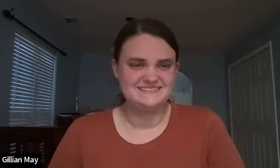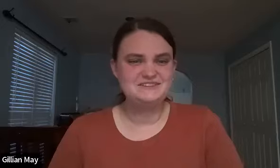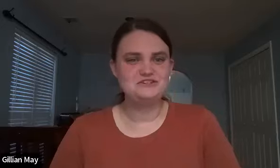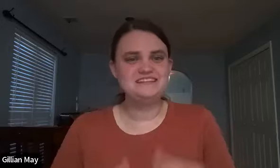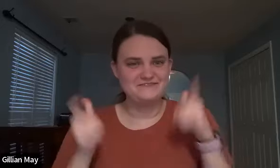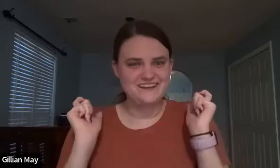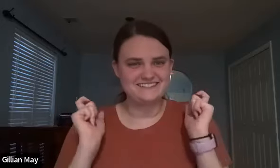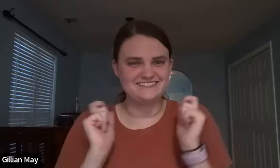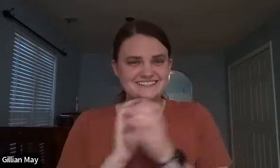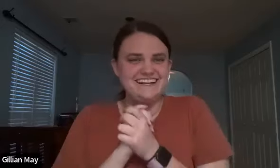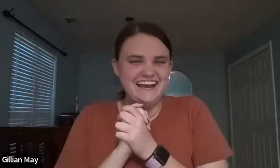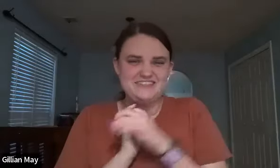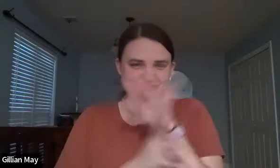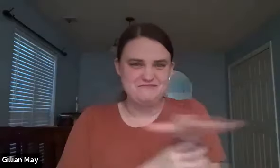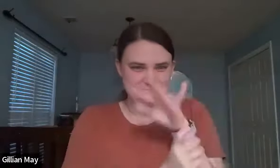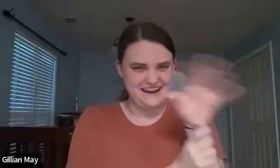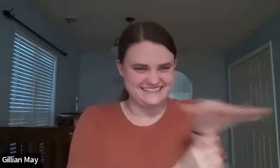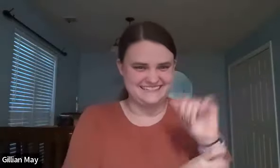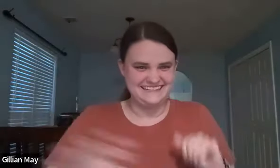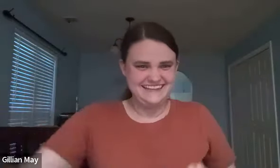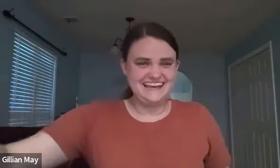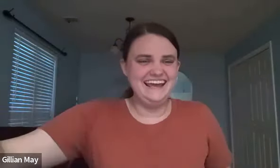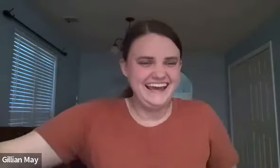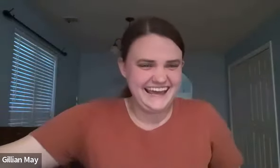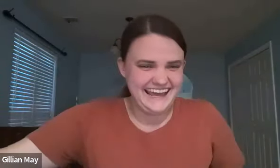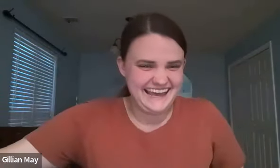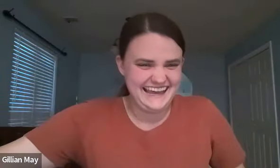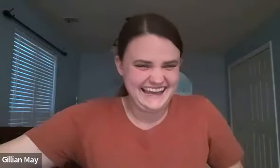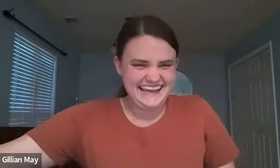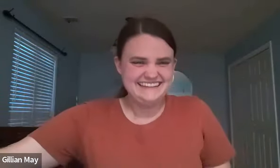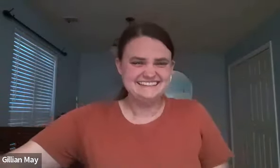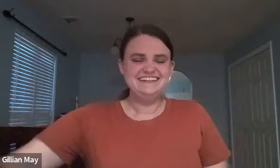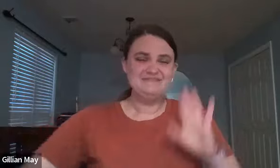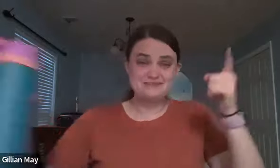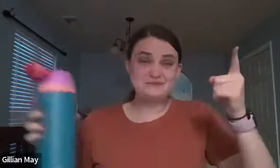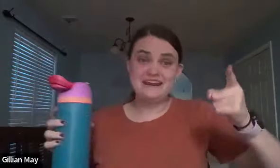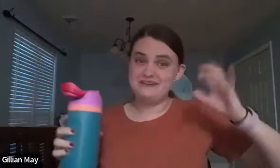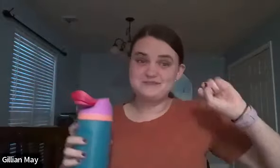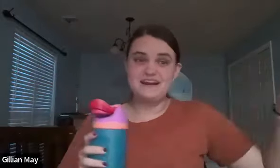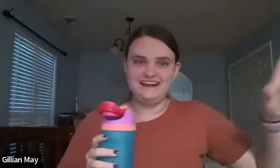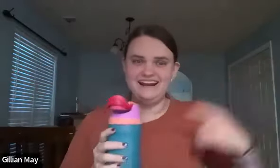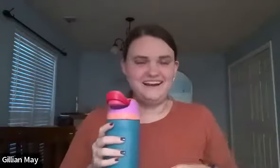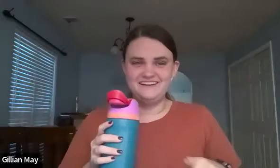Oh, you did it fast, sir. I think you've been practicing. It was great. It was right. I got it all.